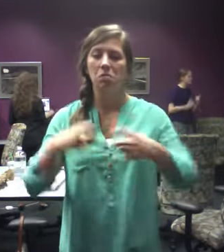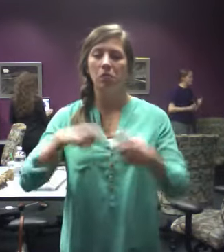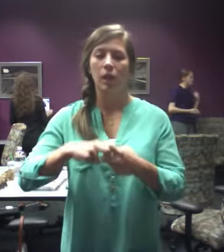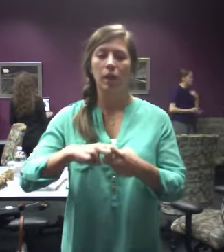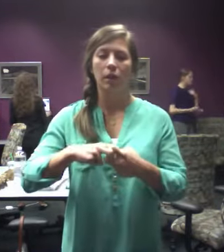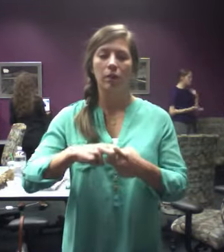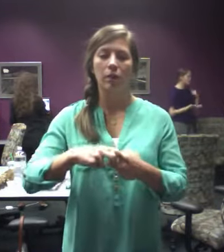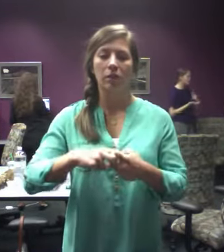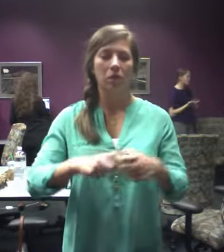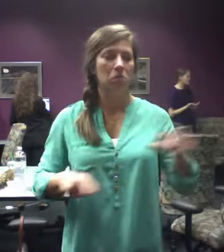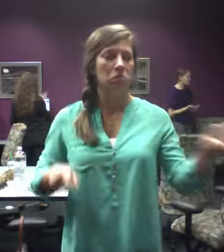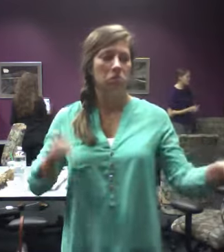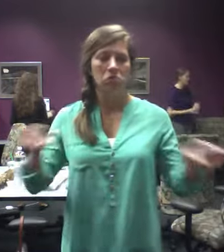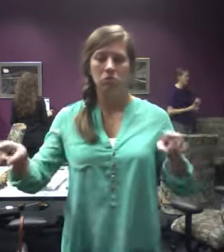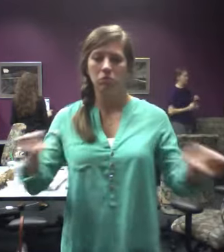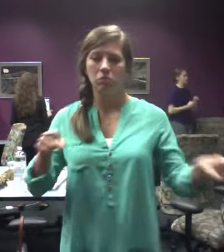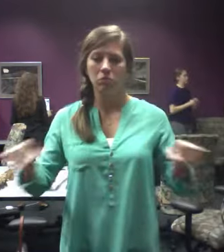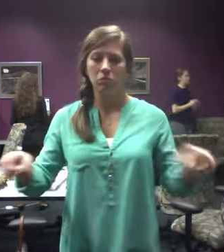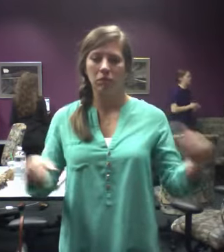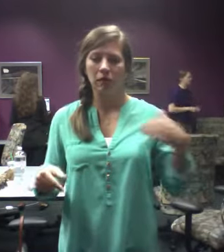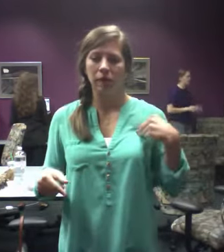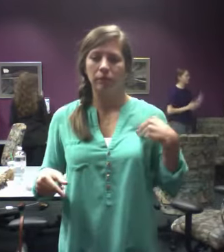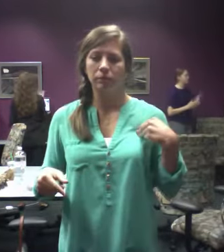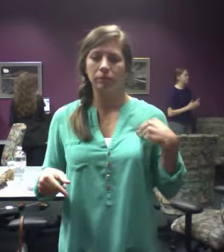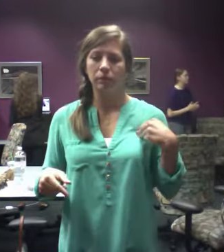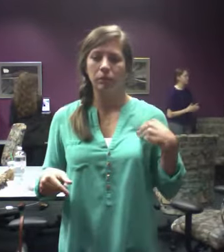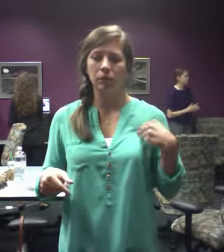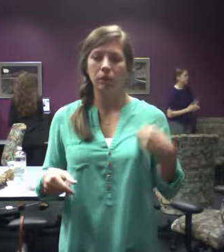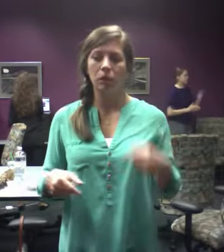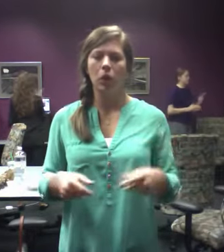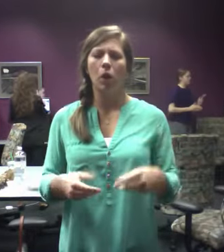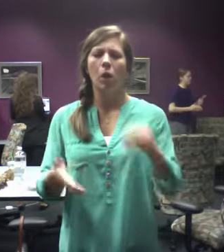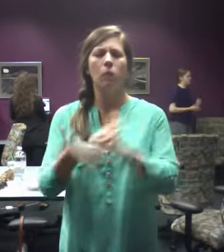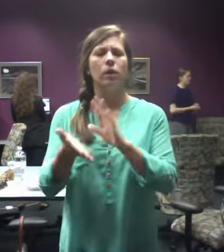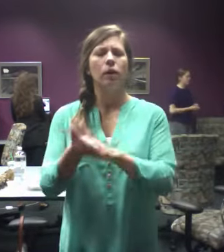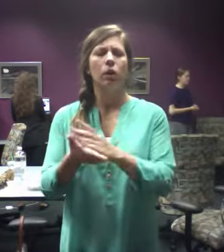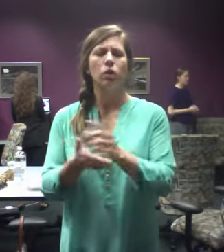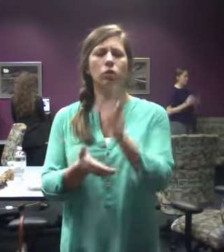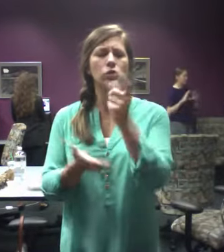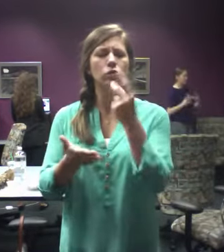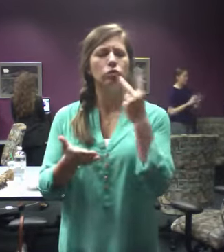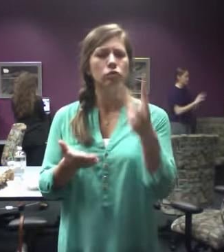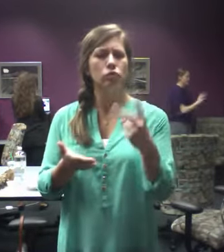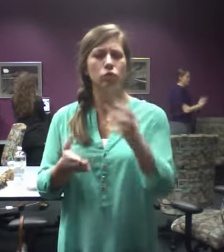we have Washington's group. So you can put 2 columns on your paper. Don't have to be long columns.